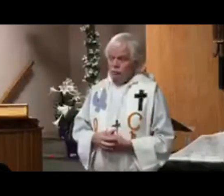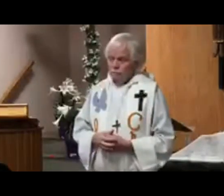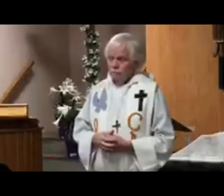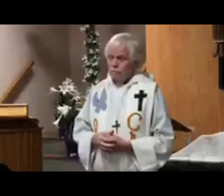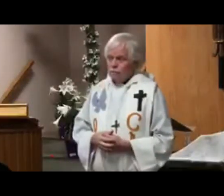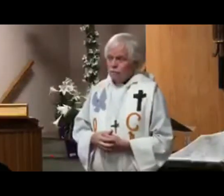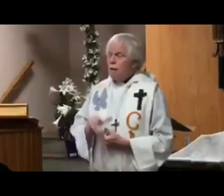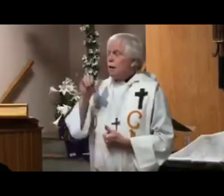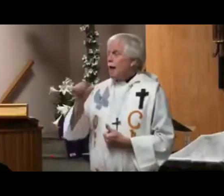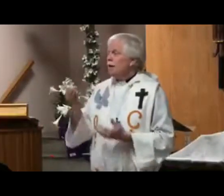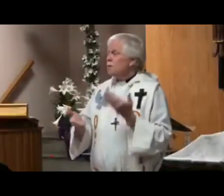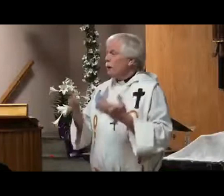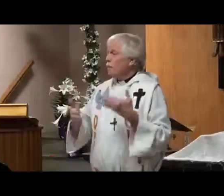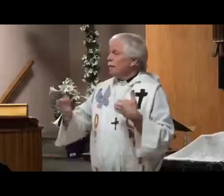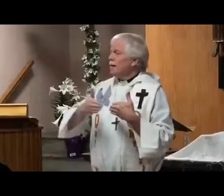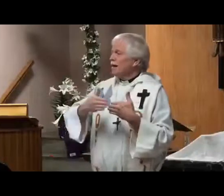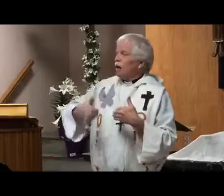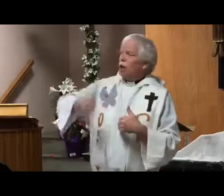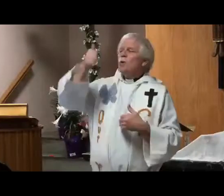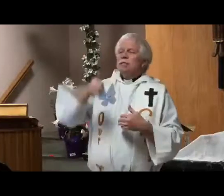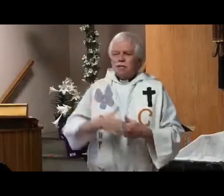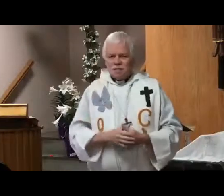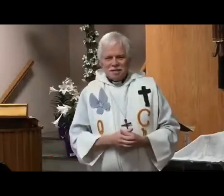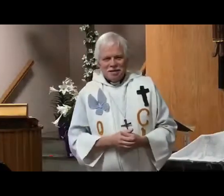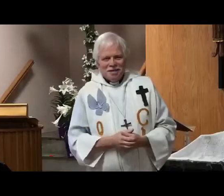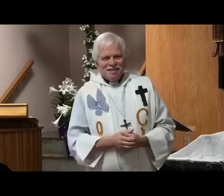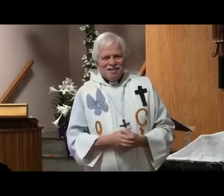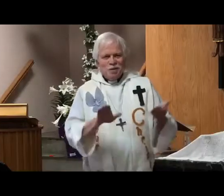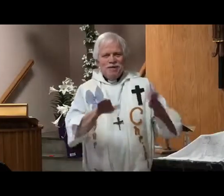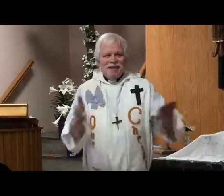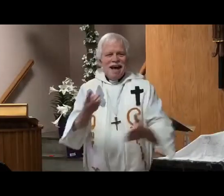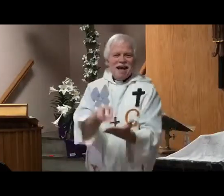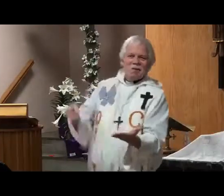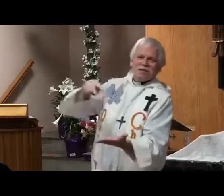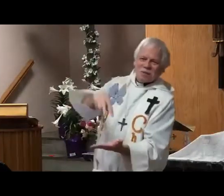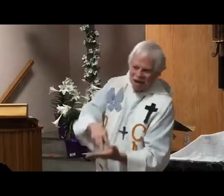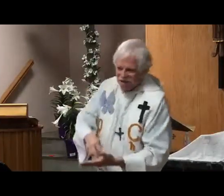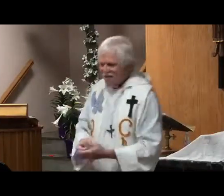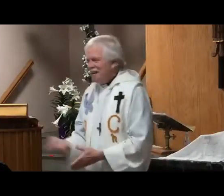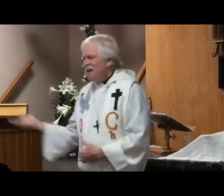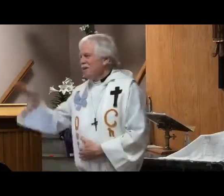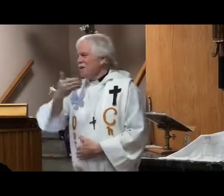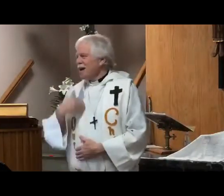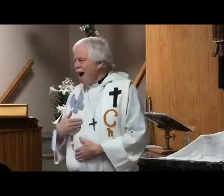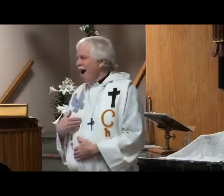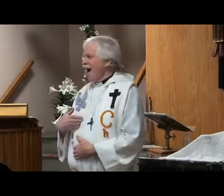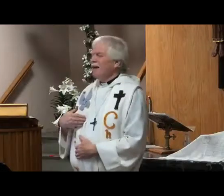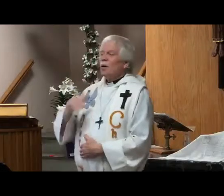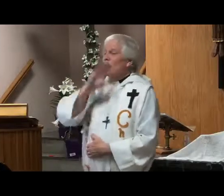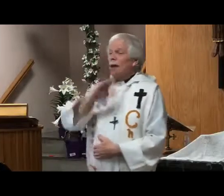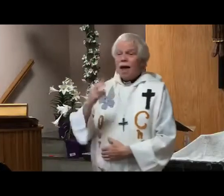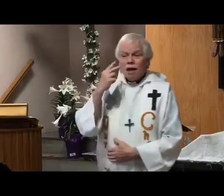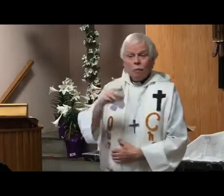Amazing. That is probably the closest to a dead and resurrection you and